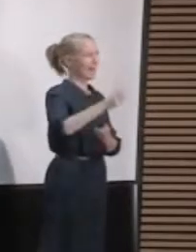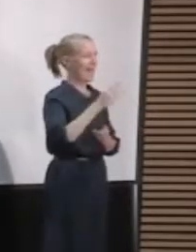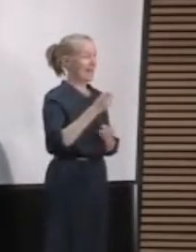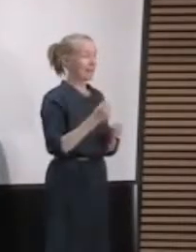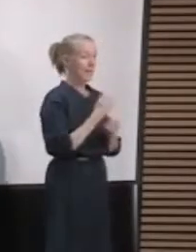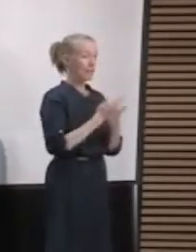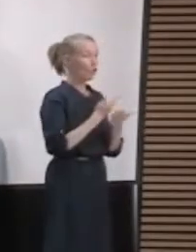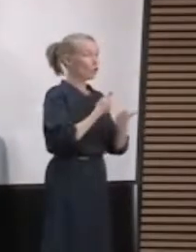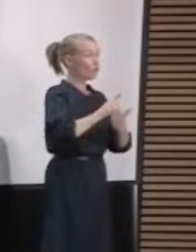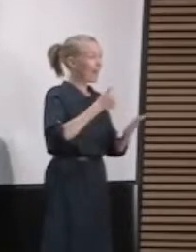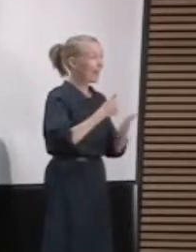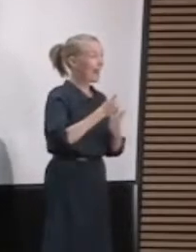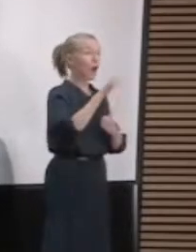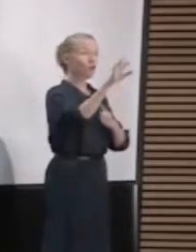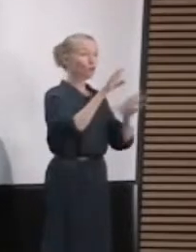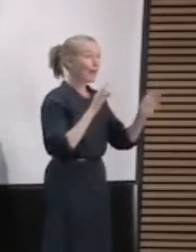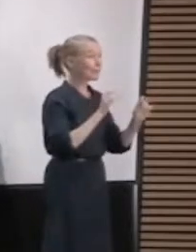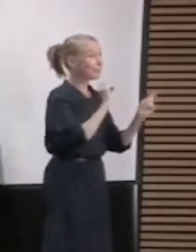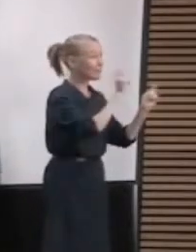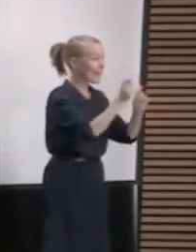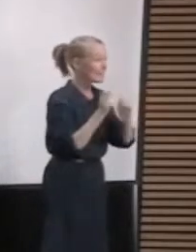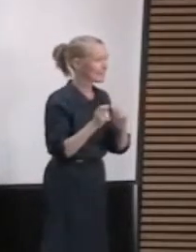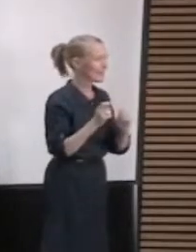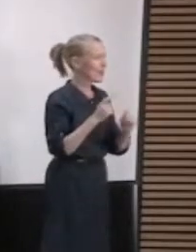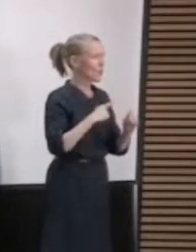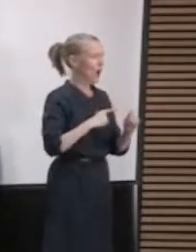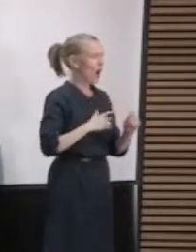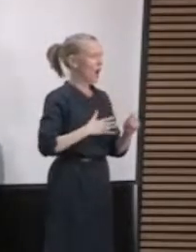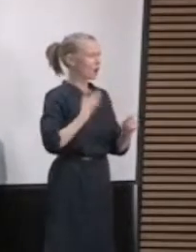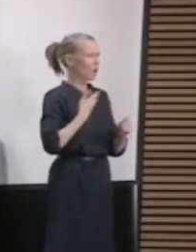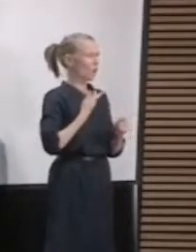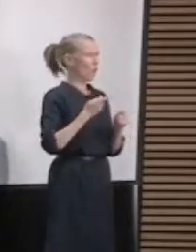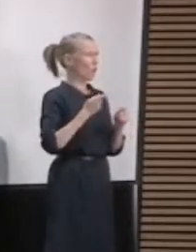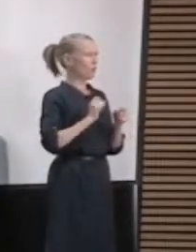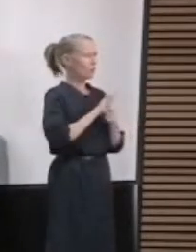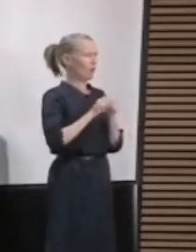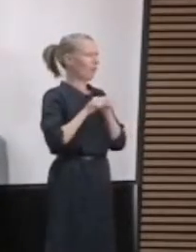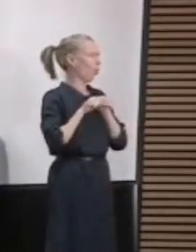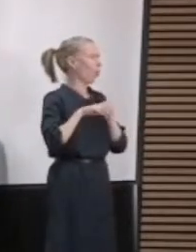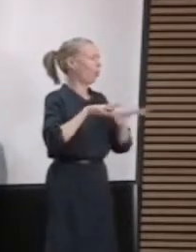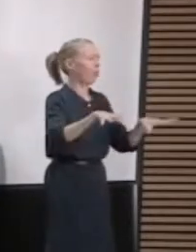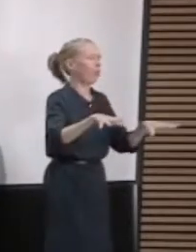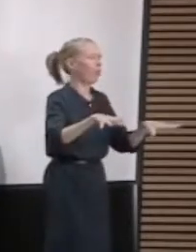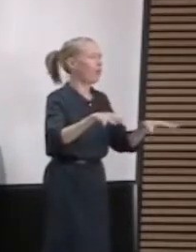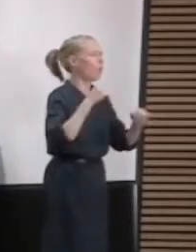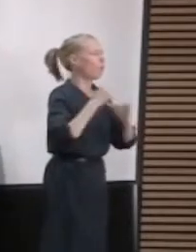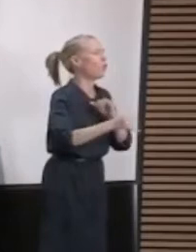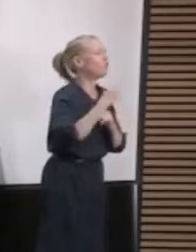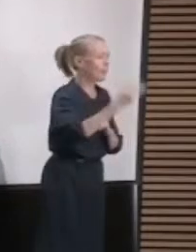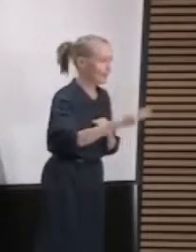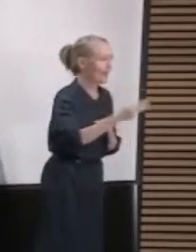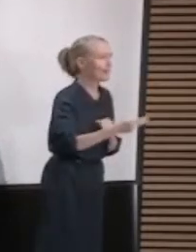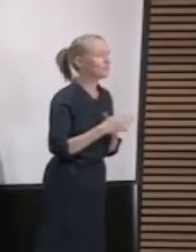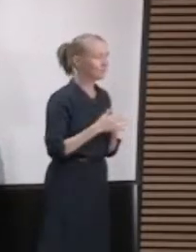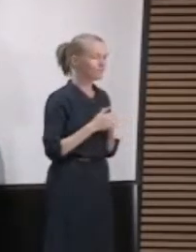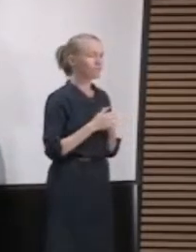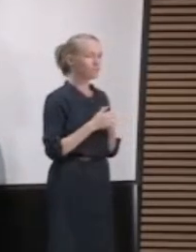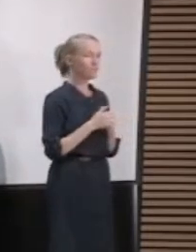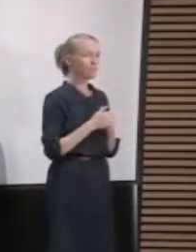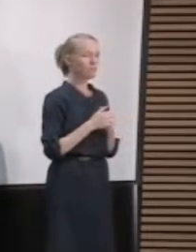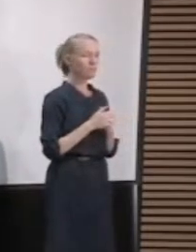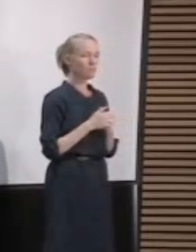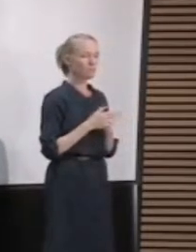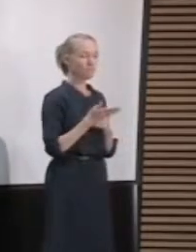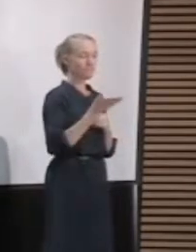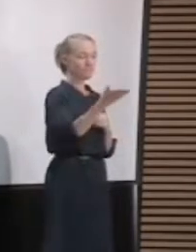we also want to get to the bottom of what has happened here so we can constantly improve our system. Dr. Bloomfield, Prime Minister,